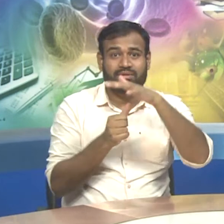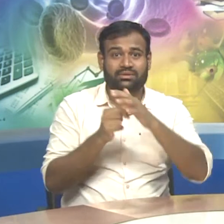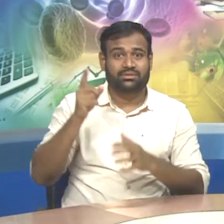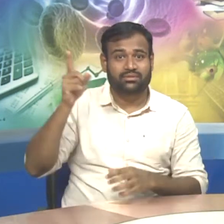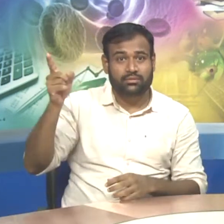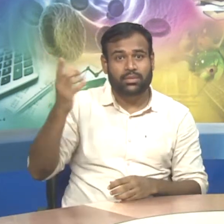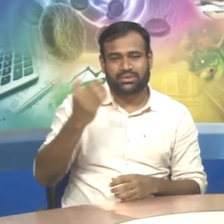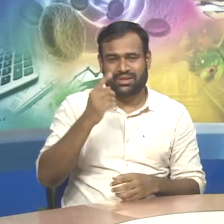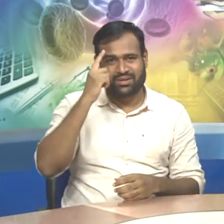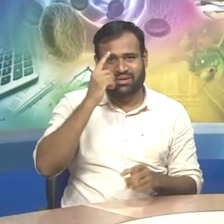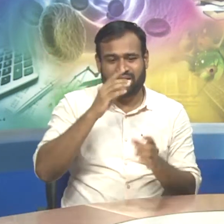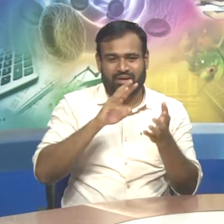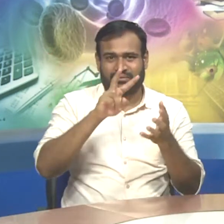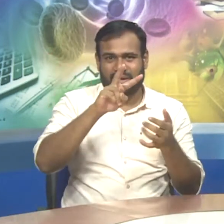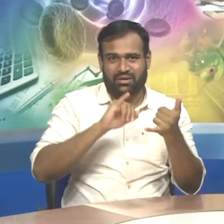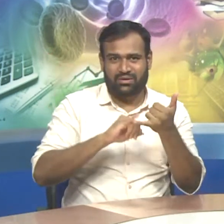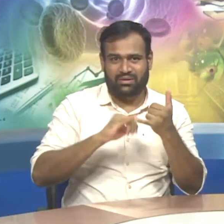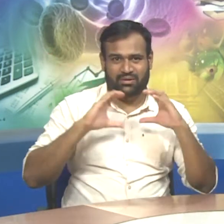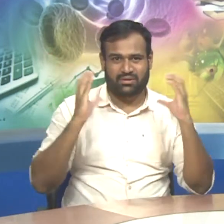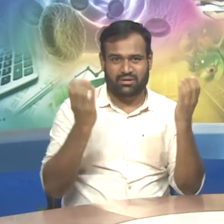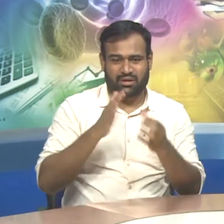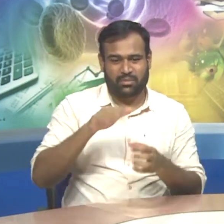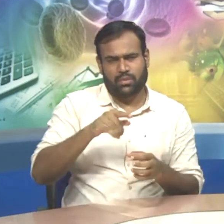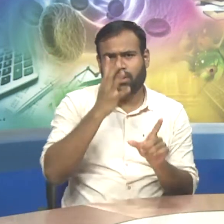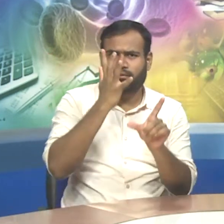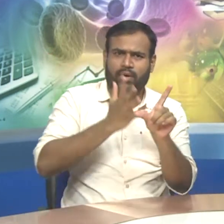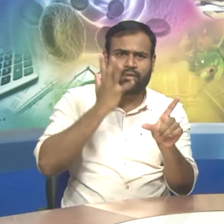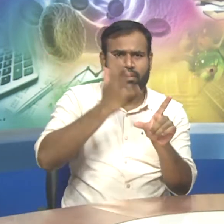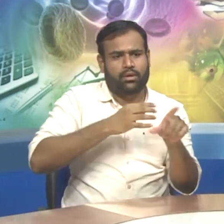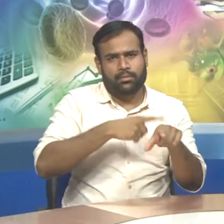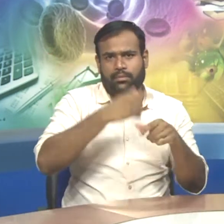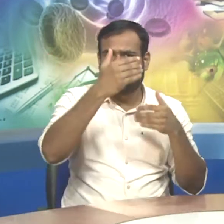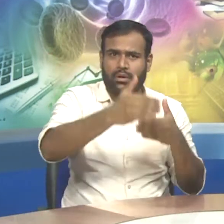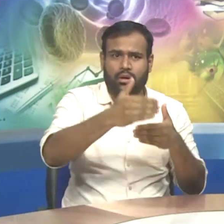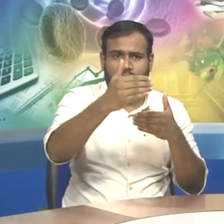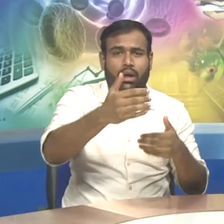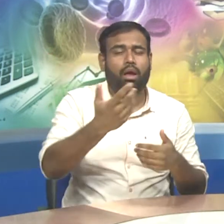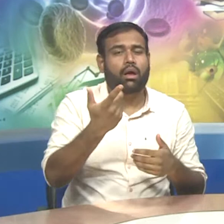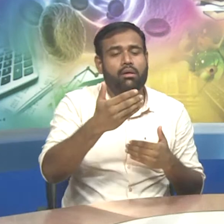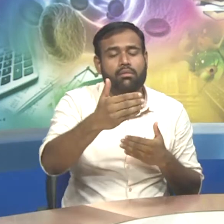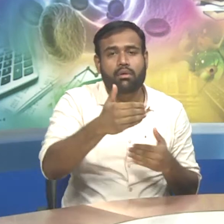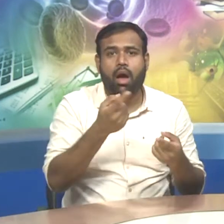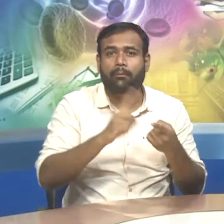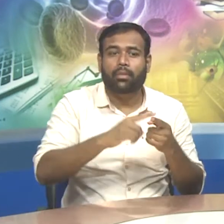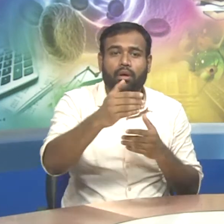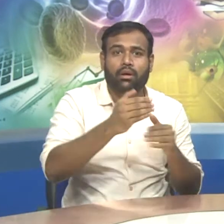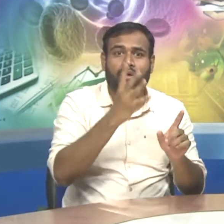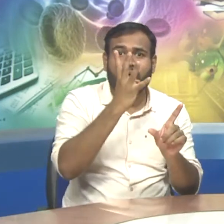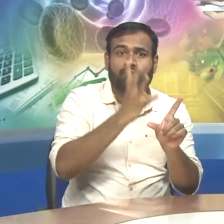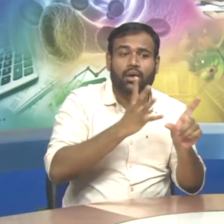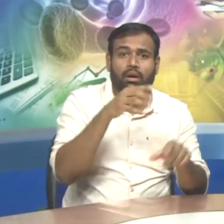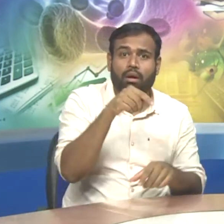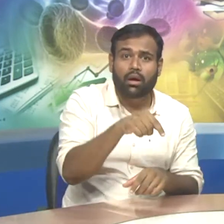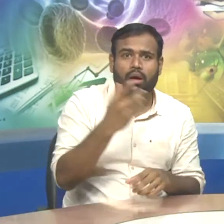May be dissolved by the President in case of constitutional emergency proclaimed under